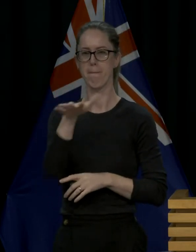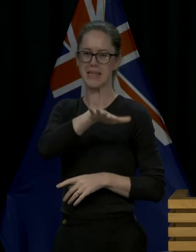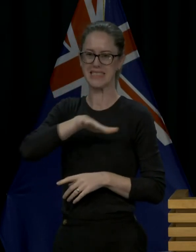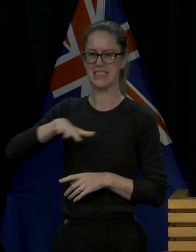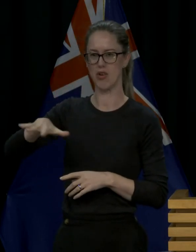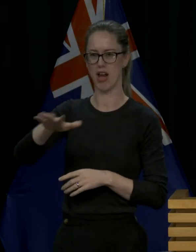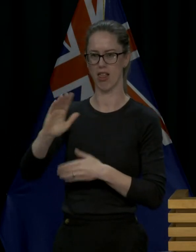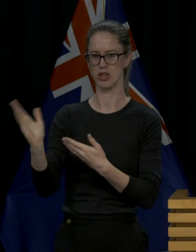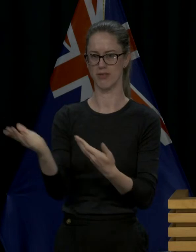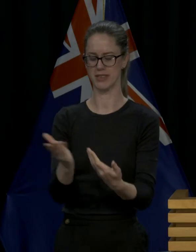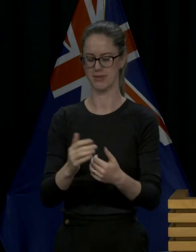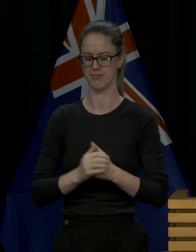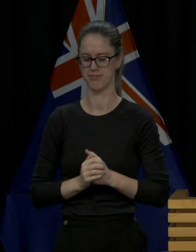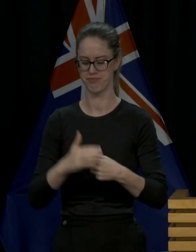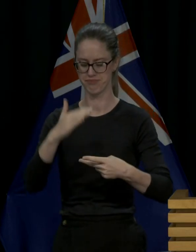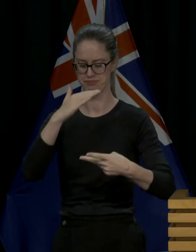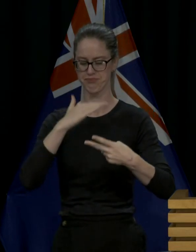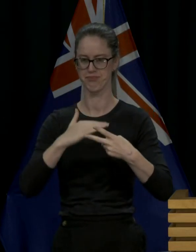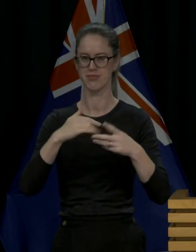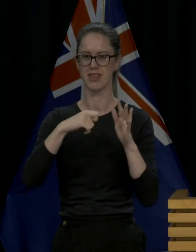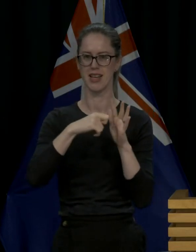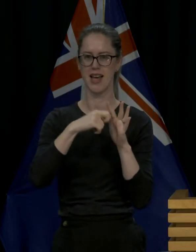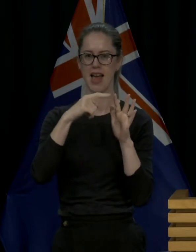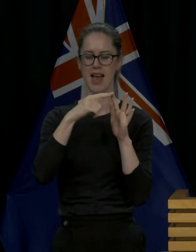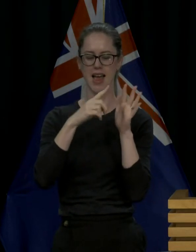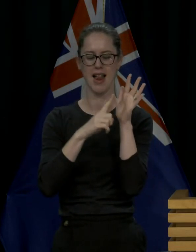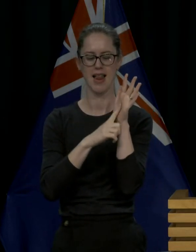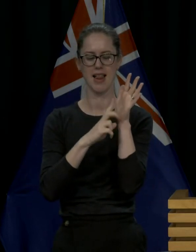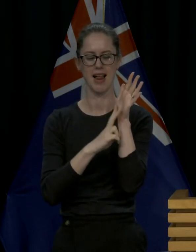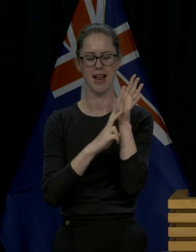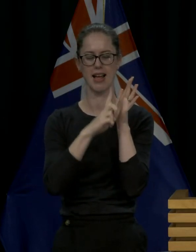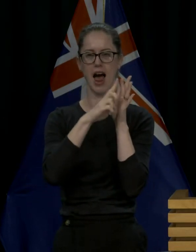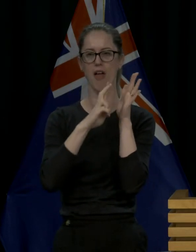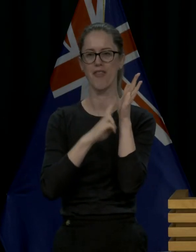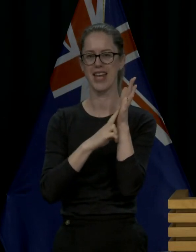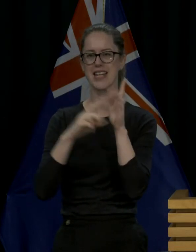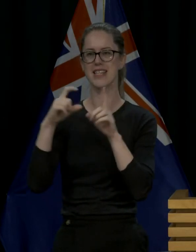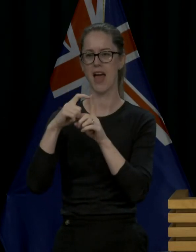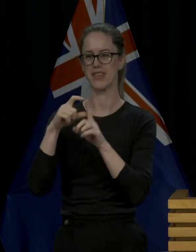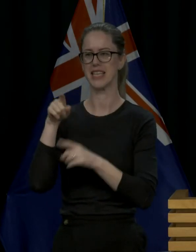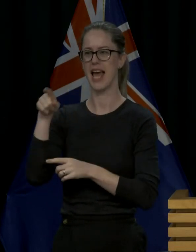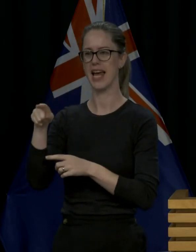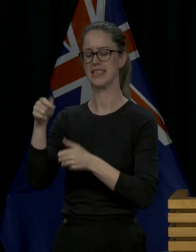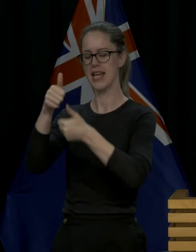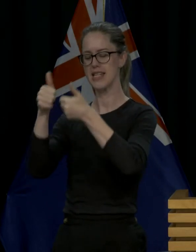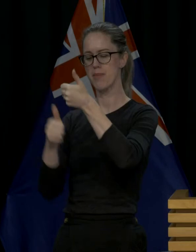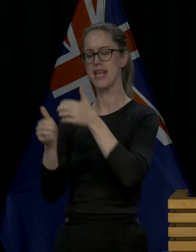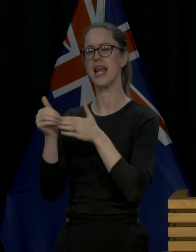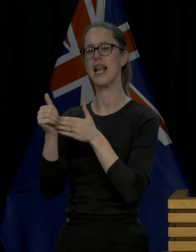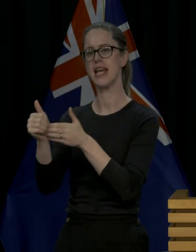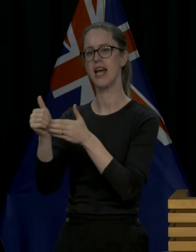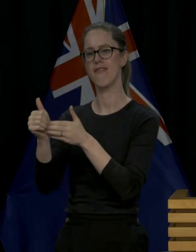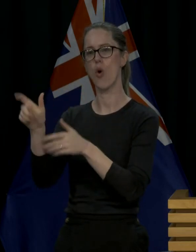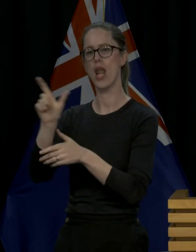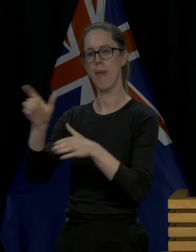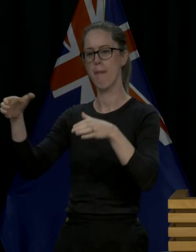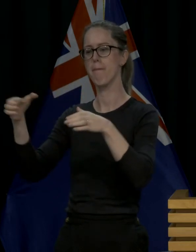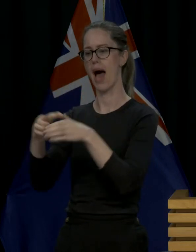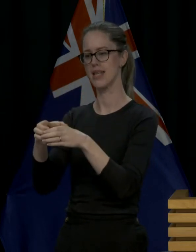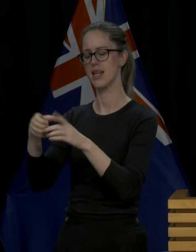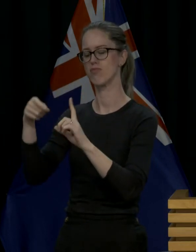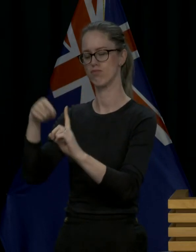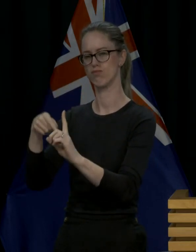Services. Kelvin Davis has been re-elected Deputy Leader of the Labour Party with the